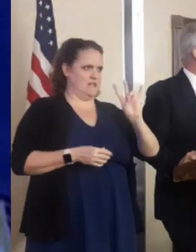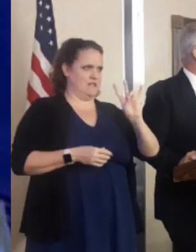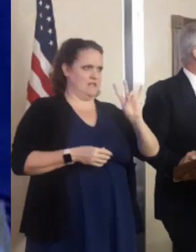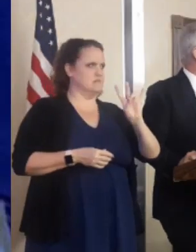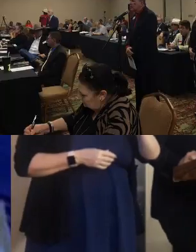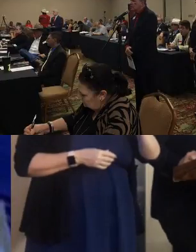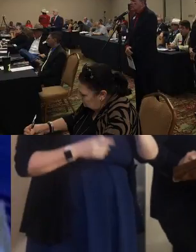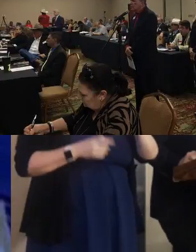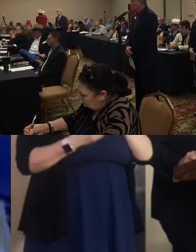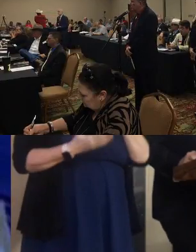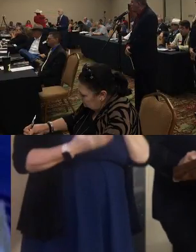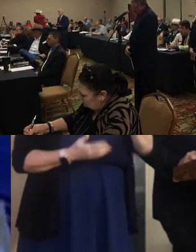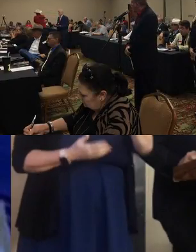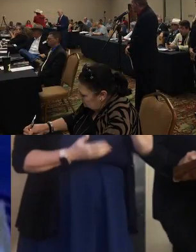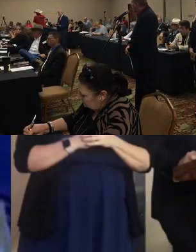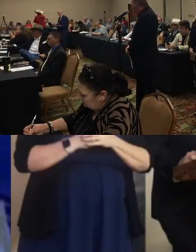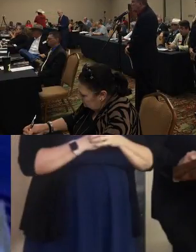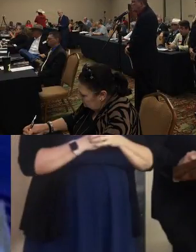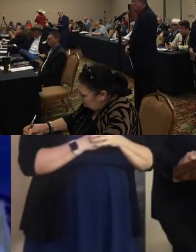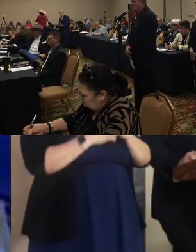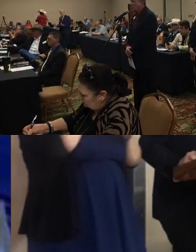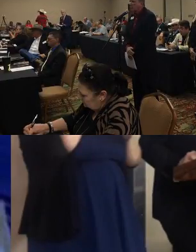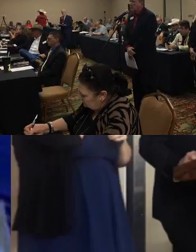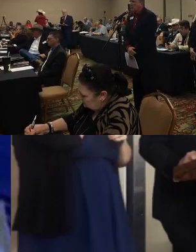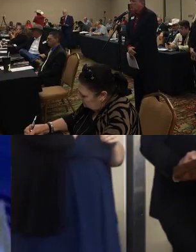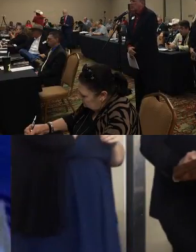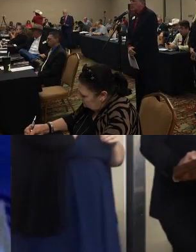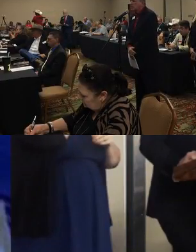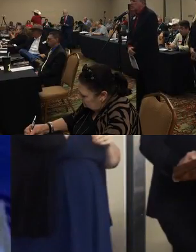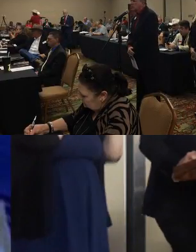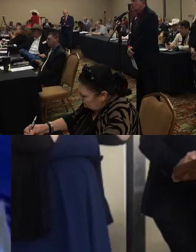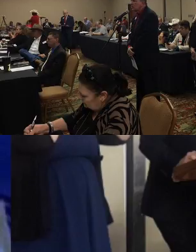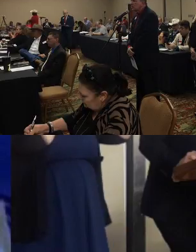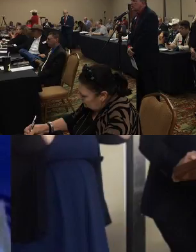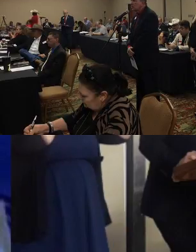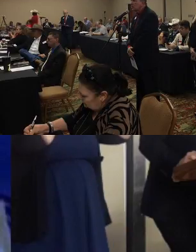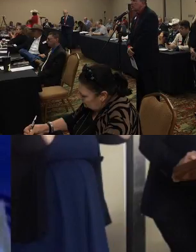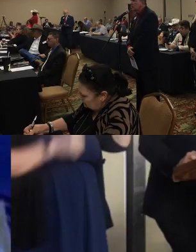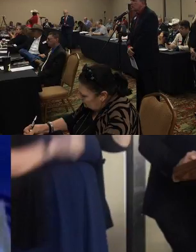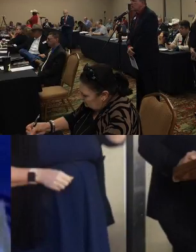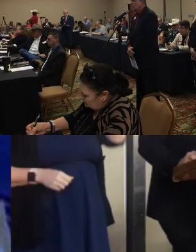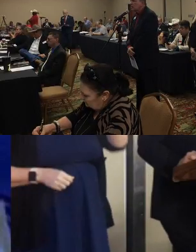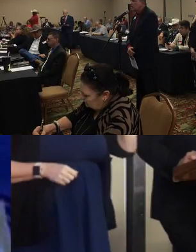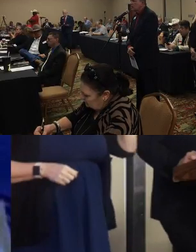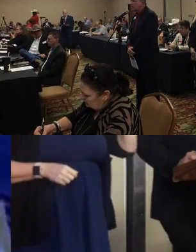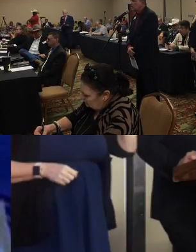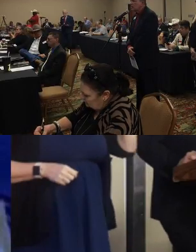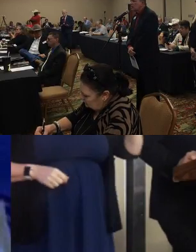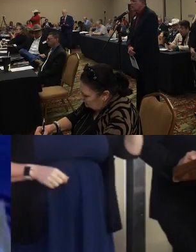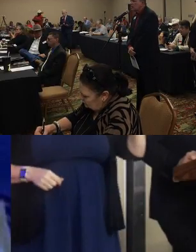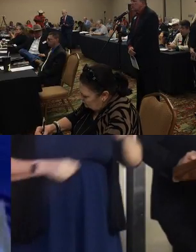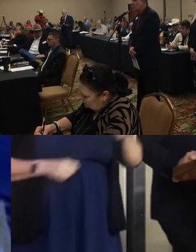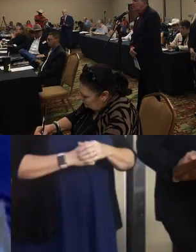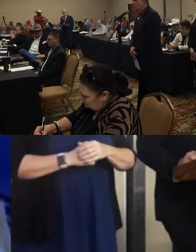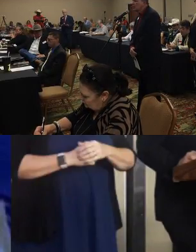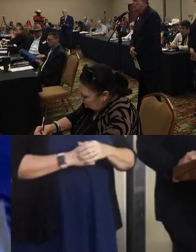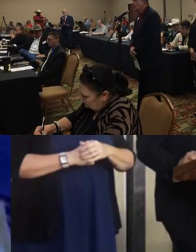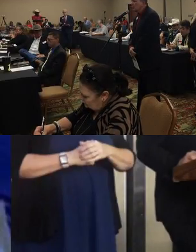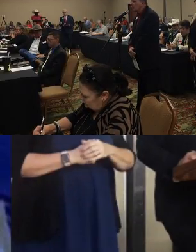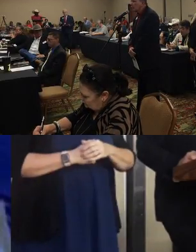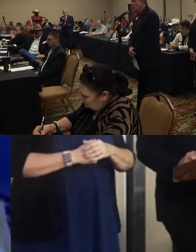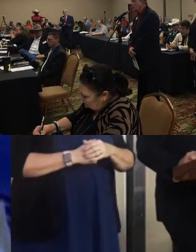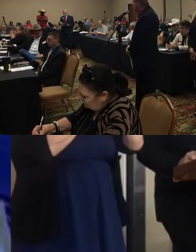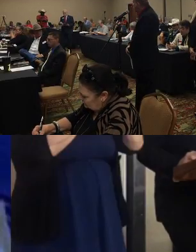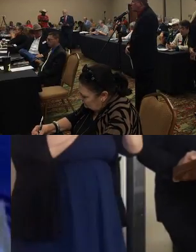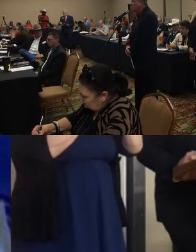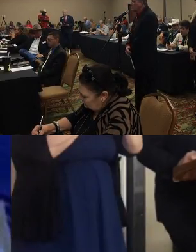from SD 7 moved, and we have a second. Thank you. All right. Now for discussion. Ms. Ramsey is the